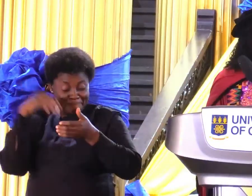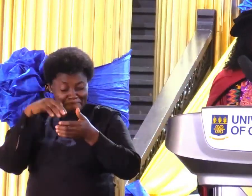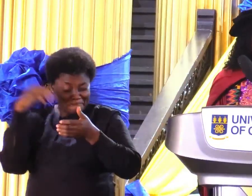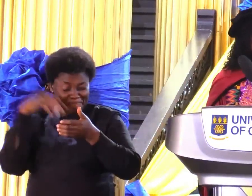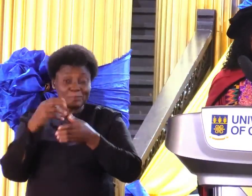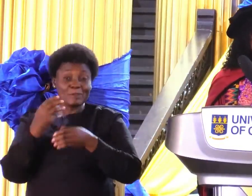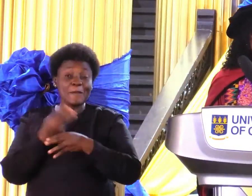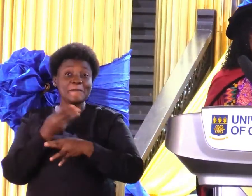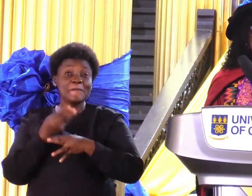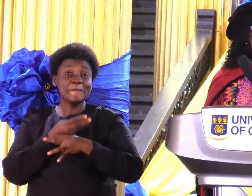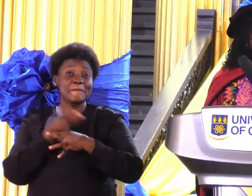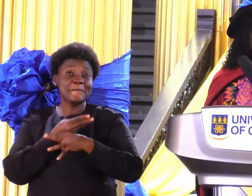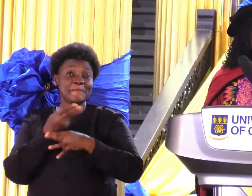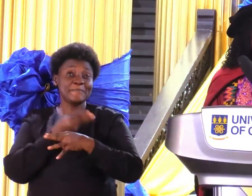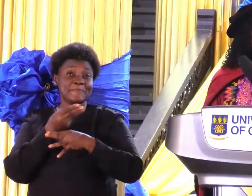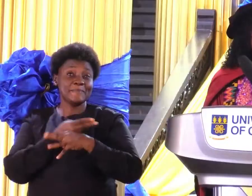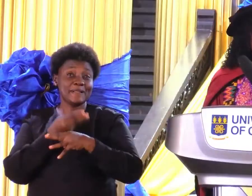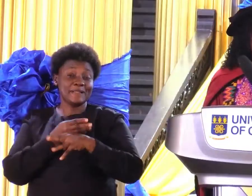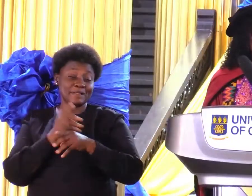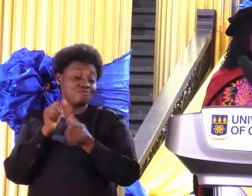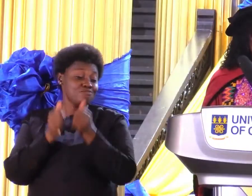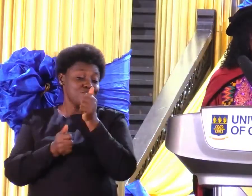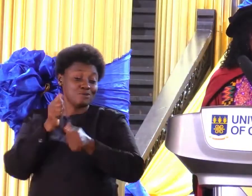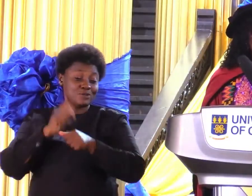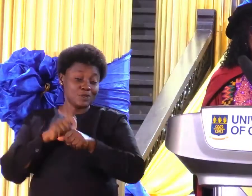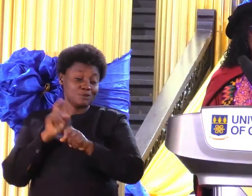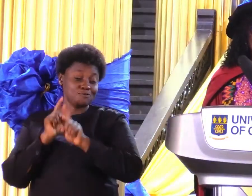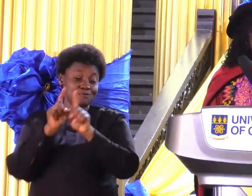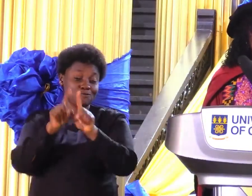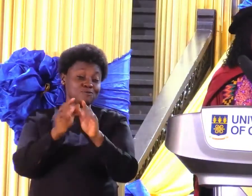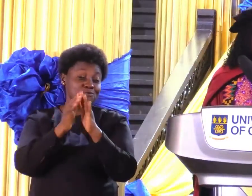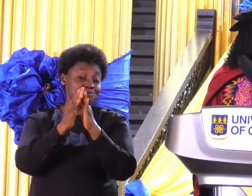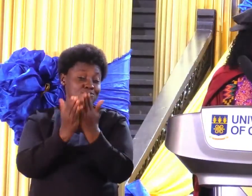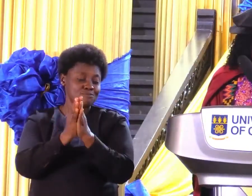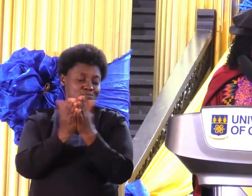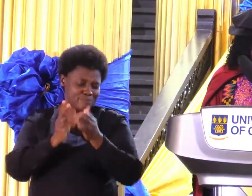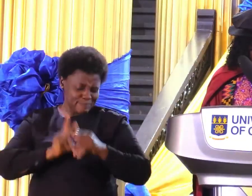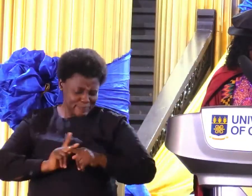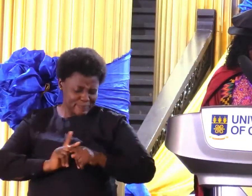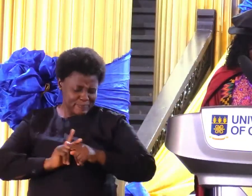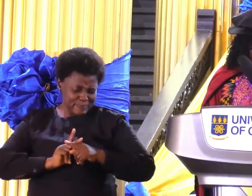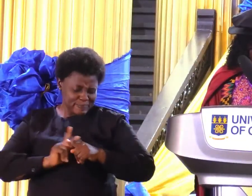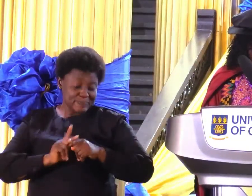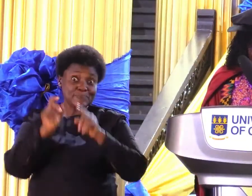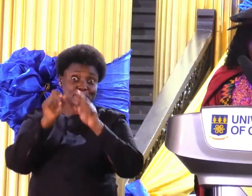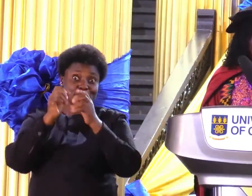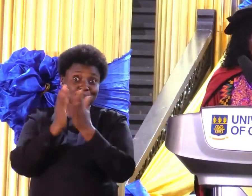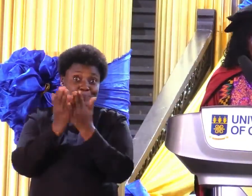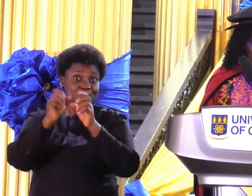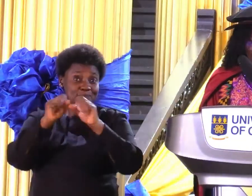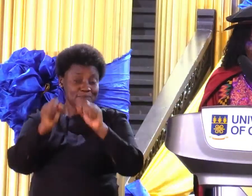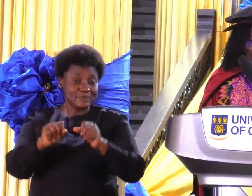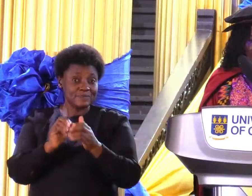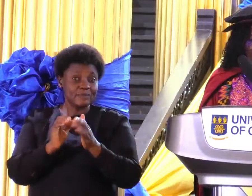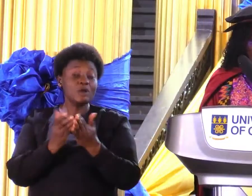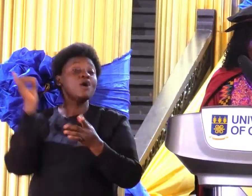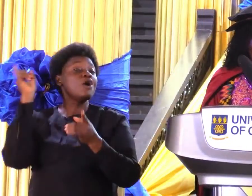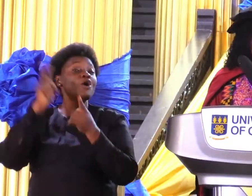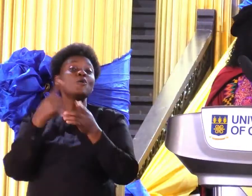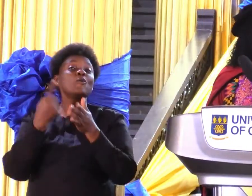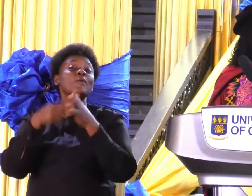during vacations. I would go to the bookshop and buy a book and practice until I got good at math,